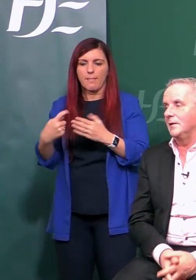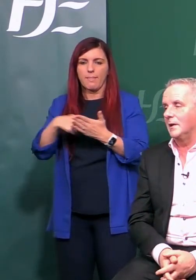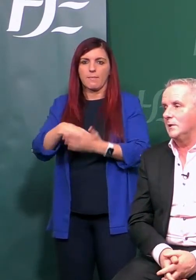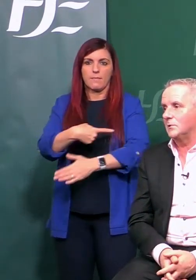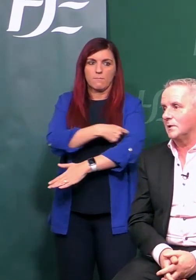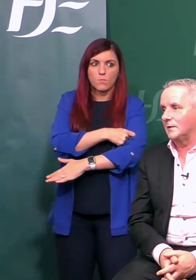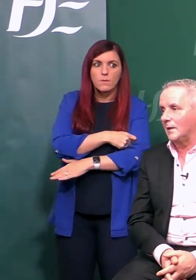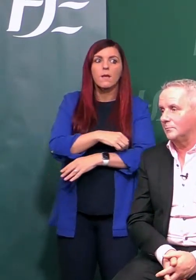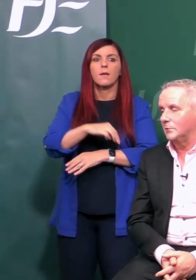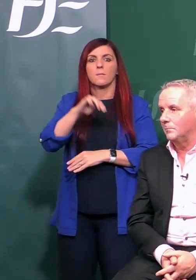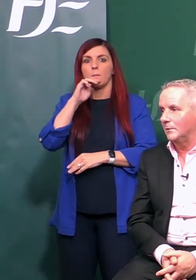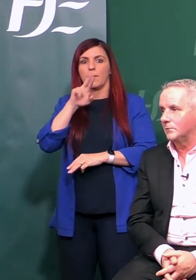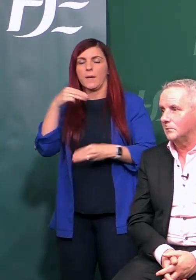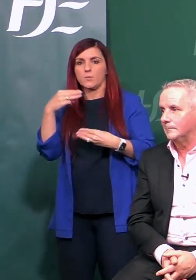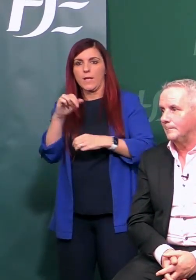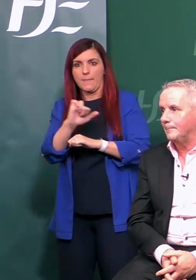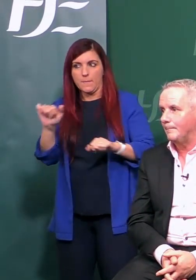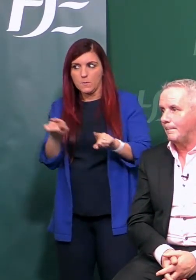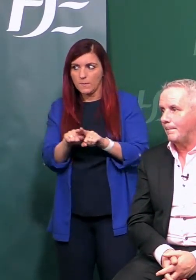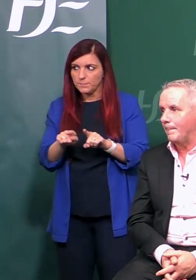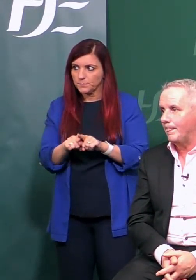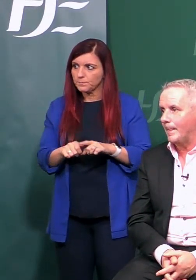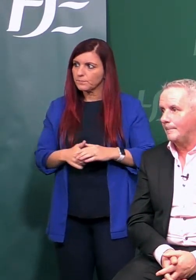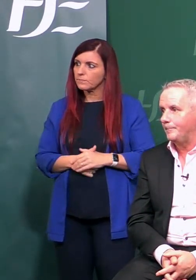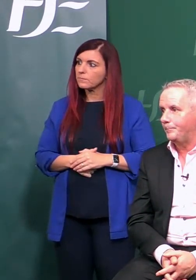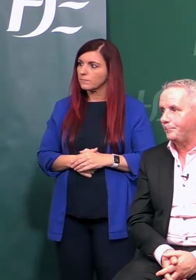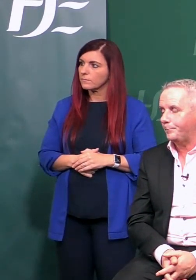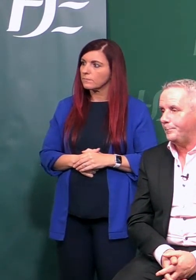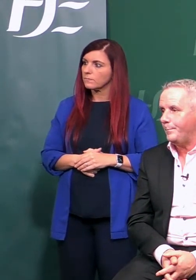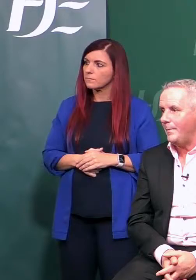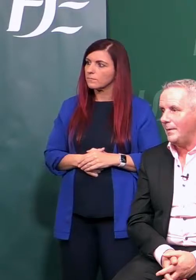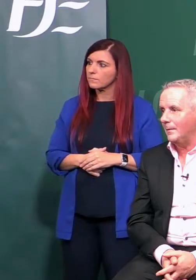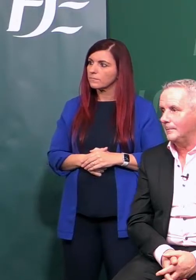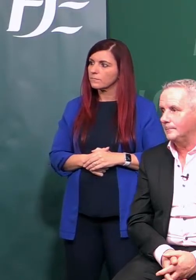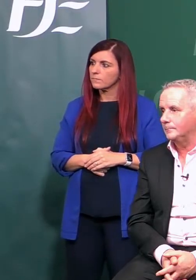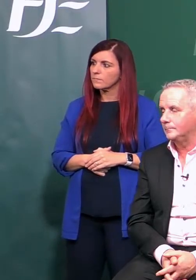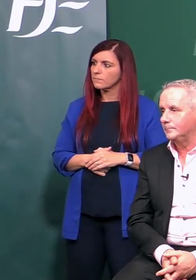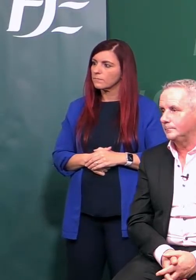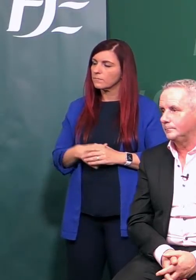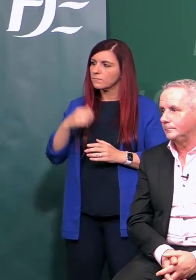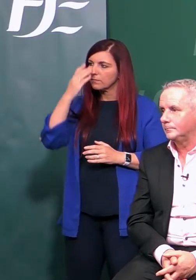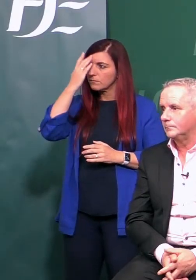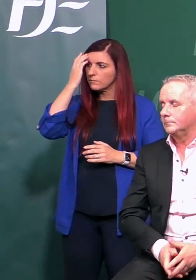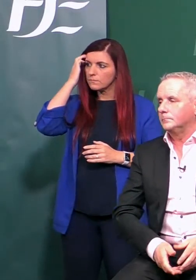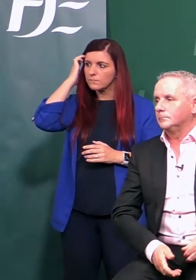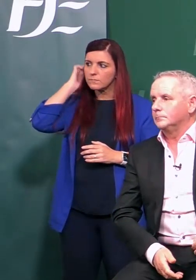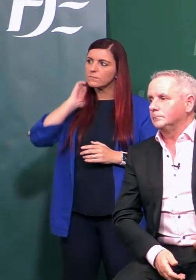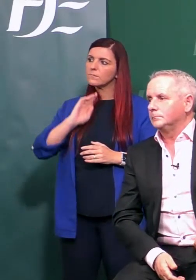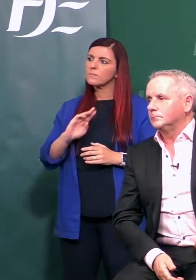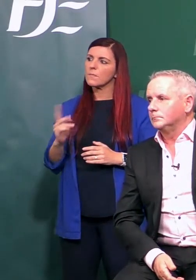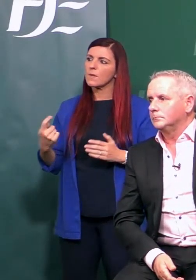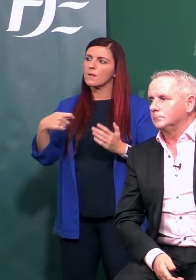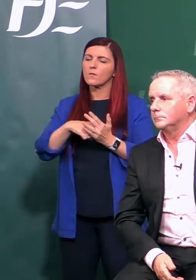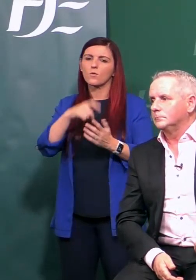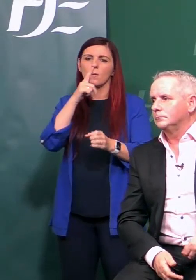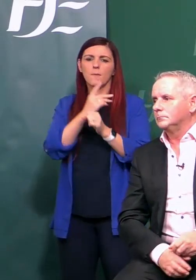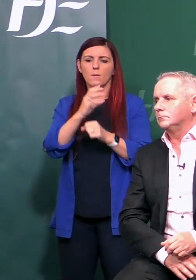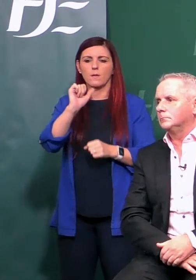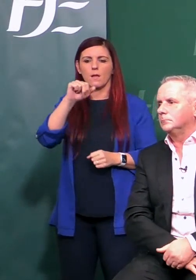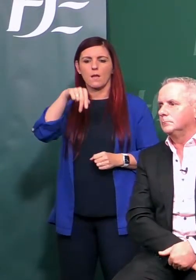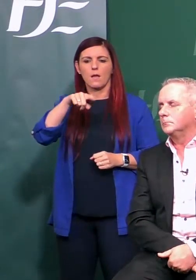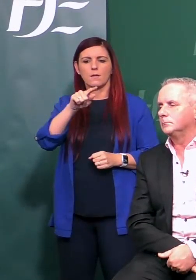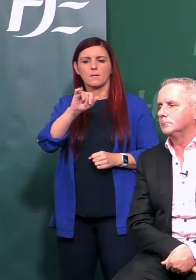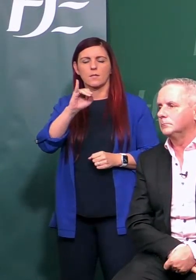there are early indications that can prove beneficial. And then can I ask about just the antigen test being sent